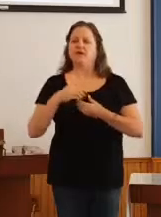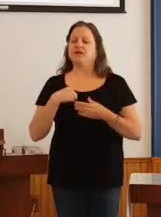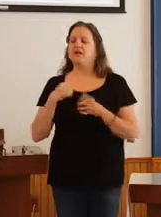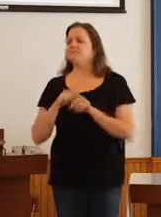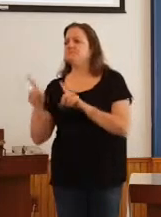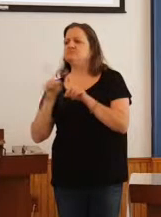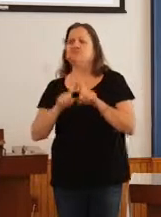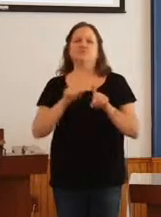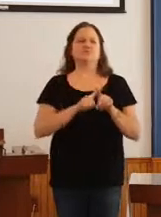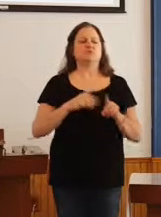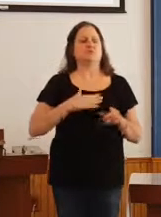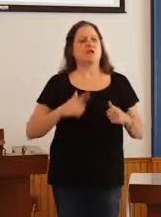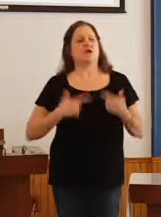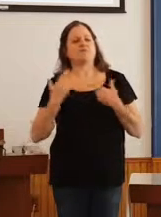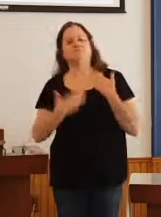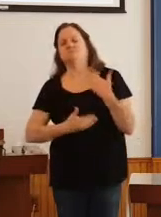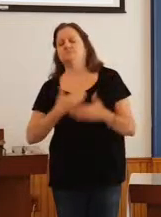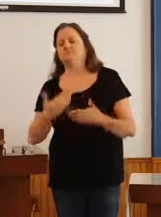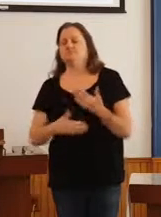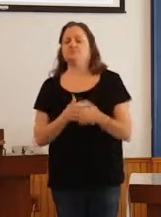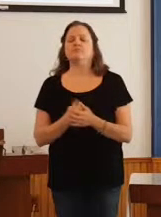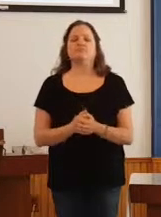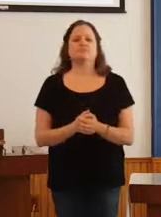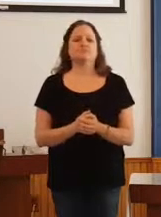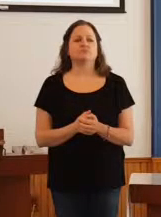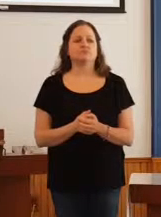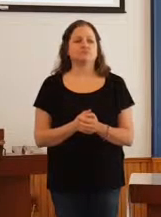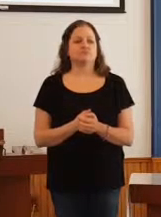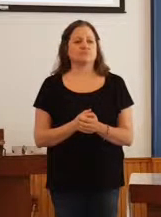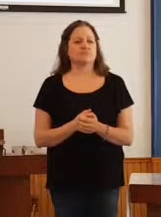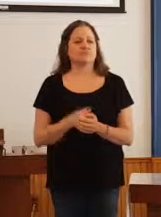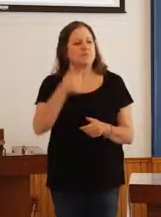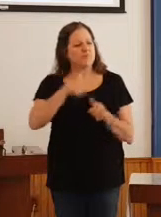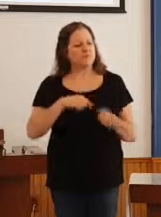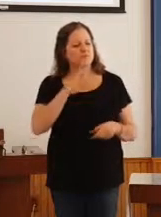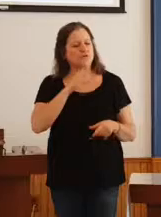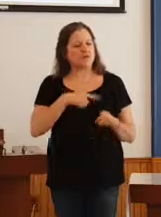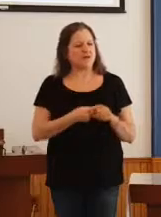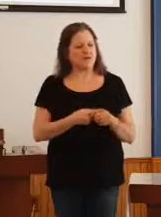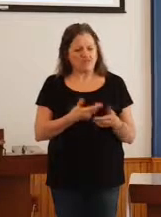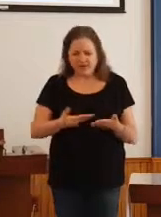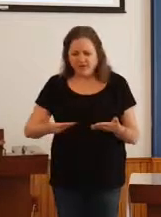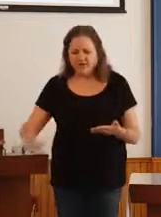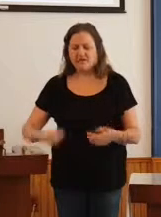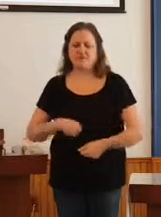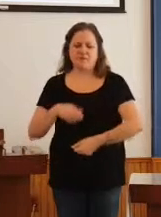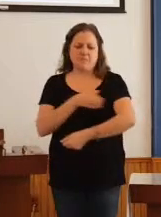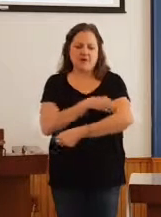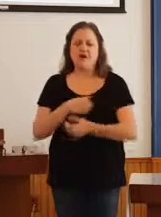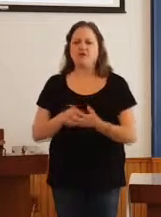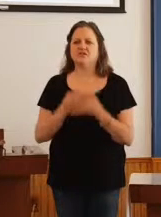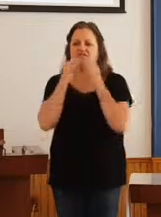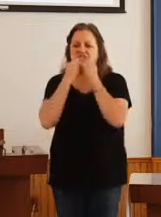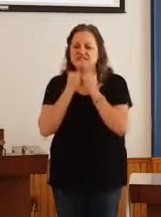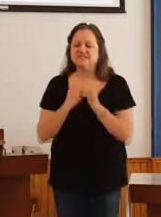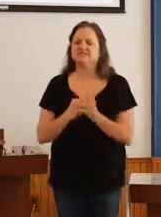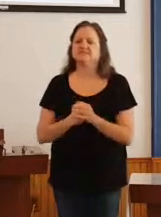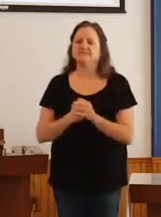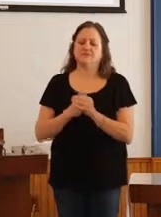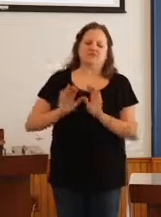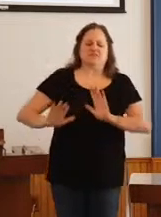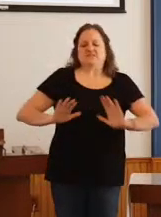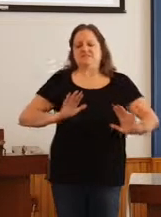Two weeks ago, I spoke about the trappings of material stuff. The lure of power, greed, resentments, and lust.